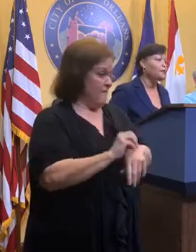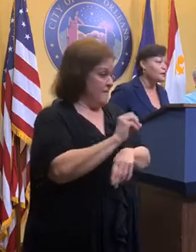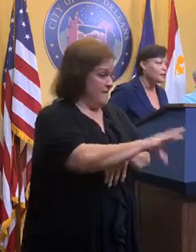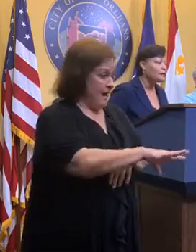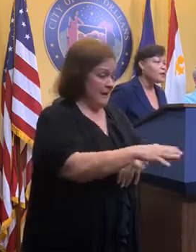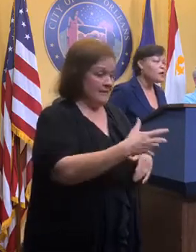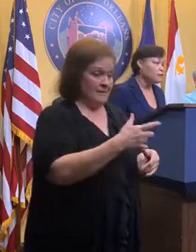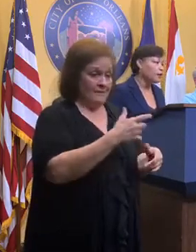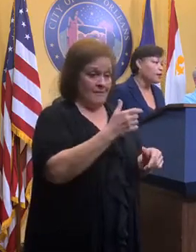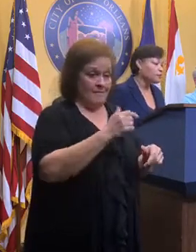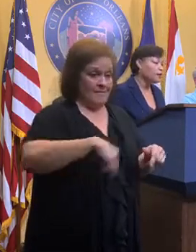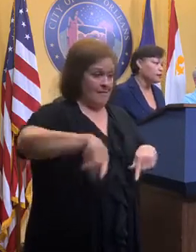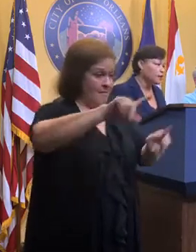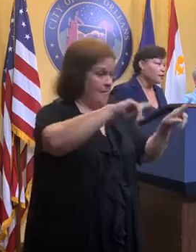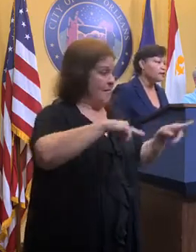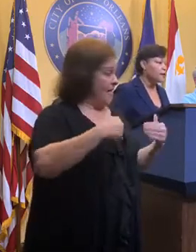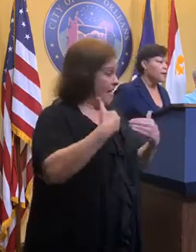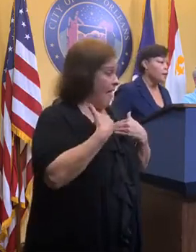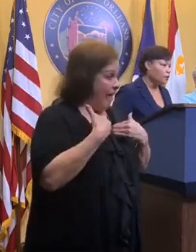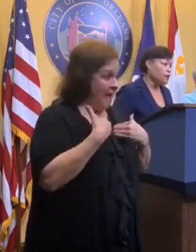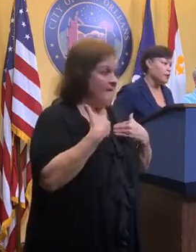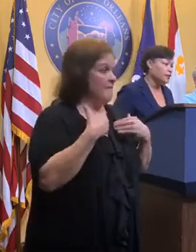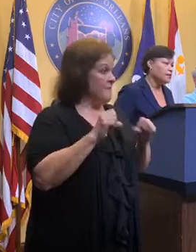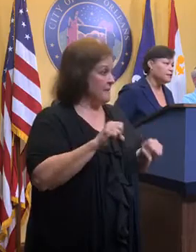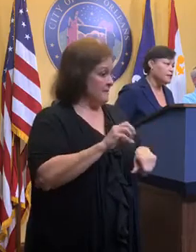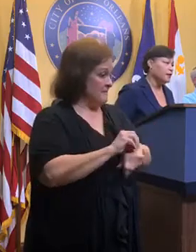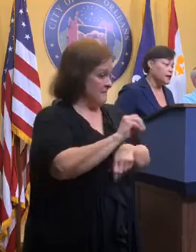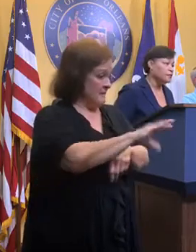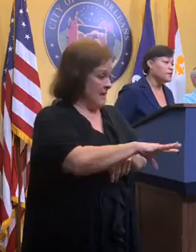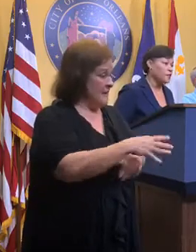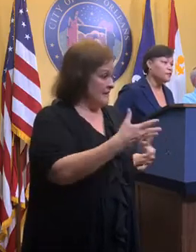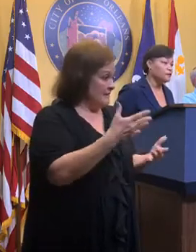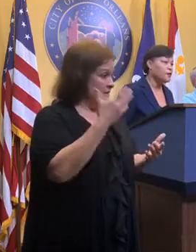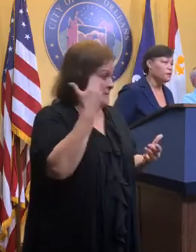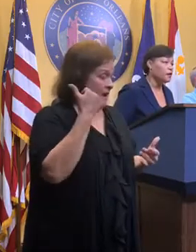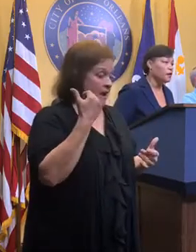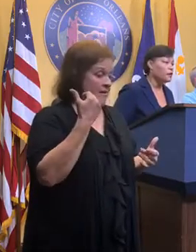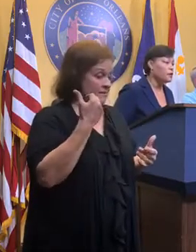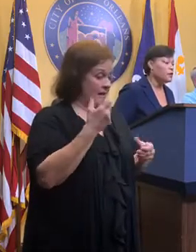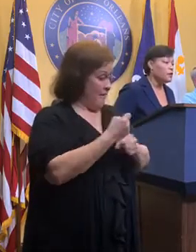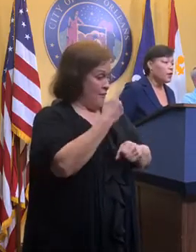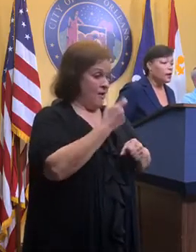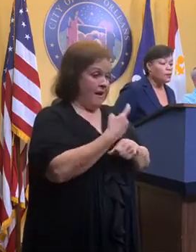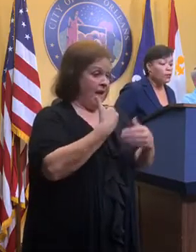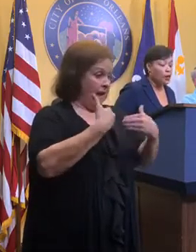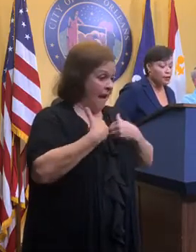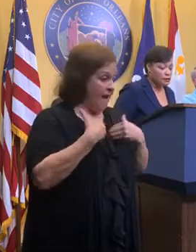has vulnerabilities. For us, it is hurricane season that comes every single year.